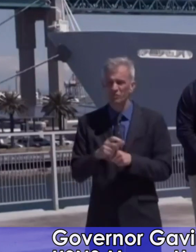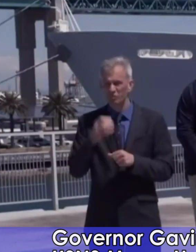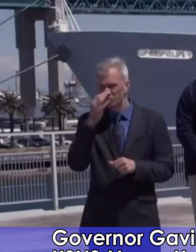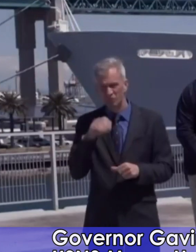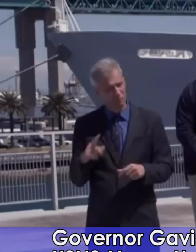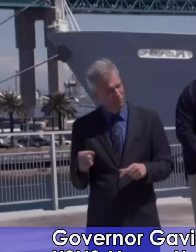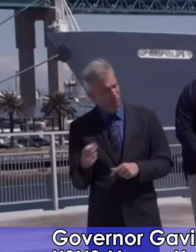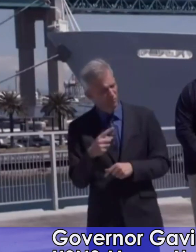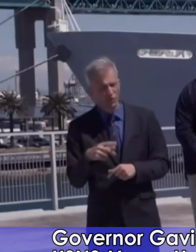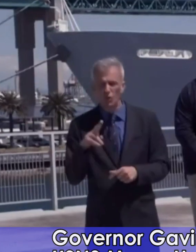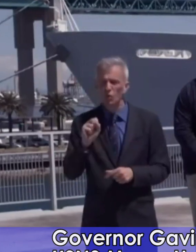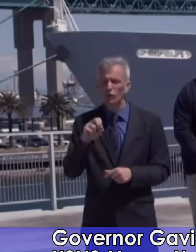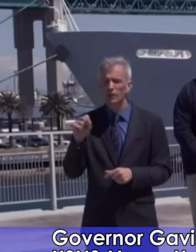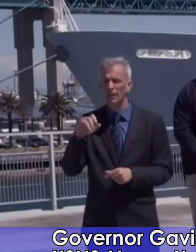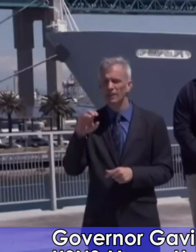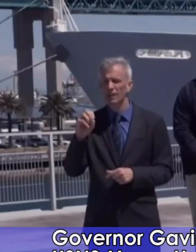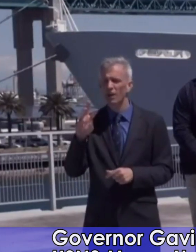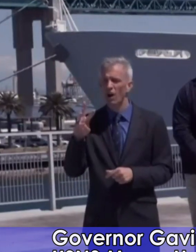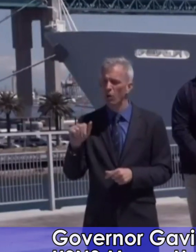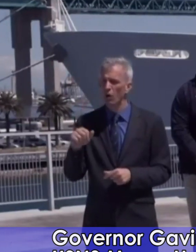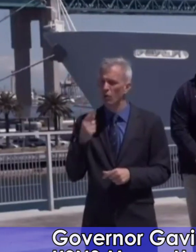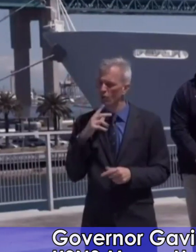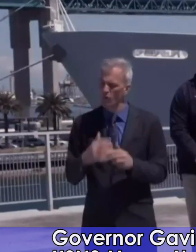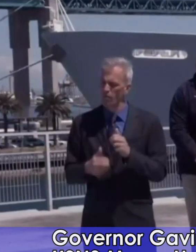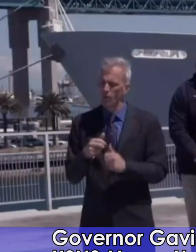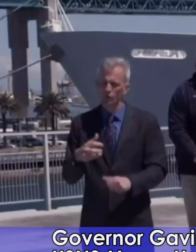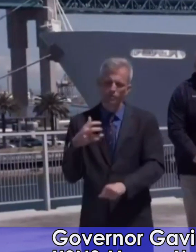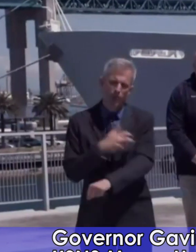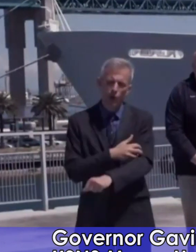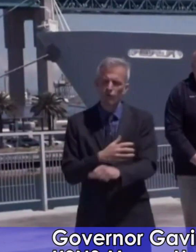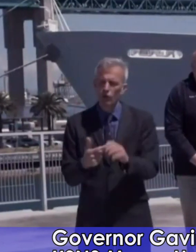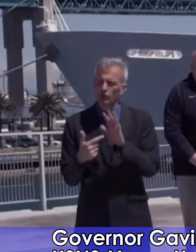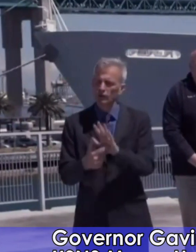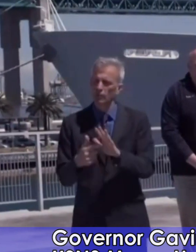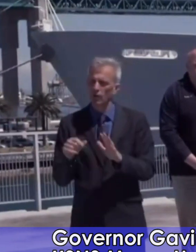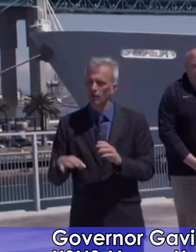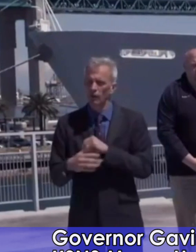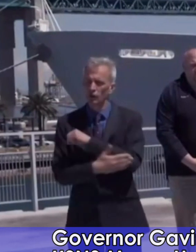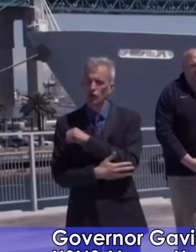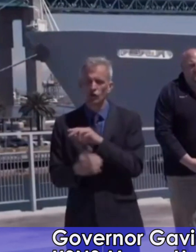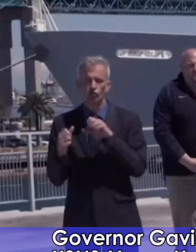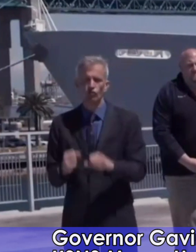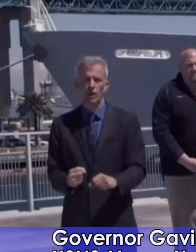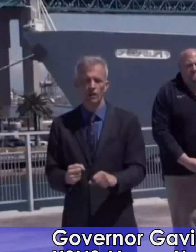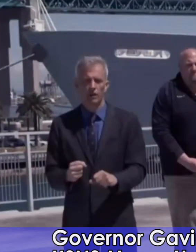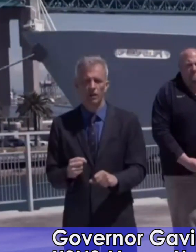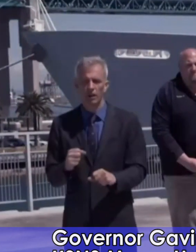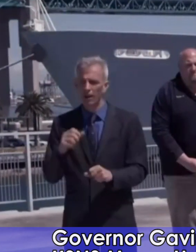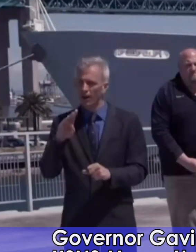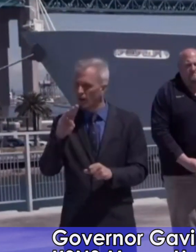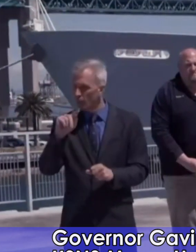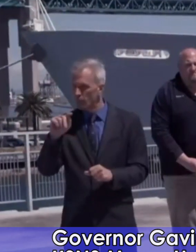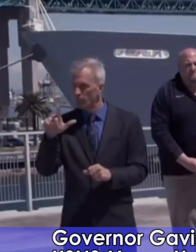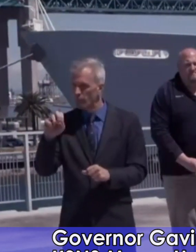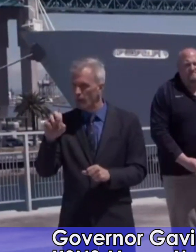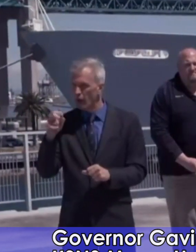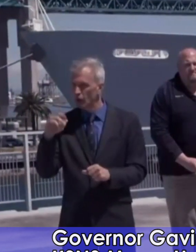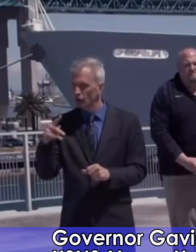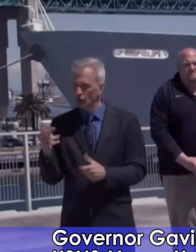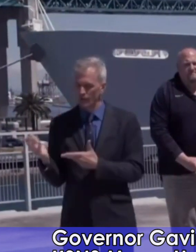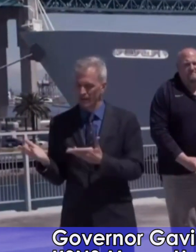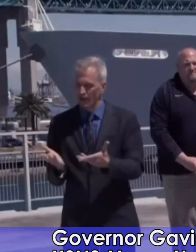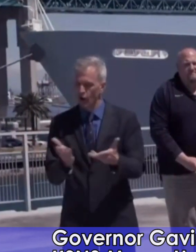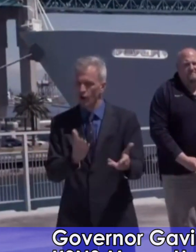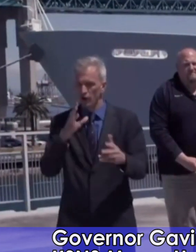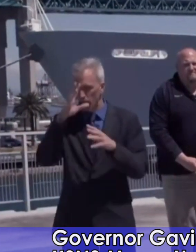USS Iowa, one of the most powerful symbols of this nation's might. a battleship that carried a president in World